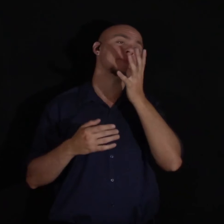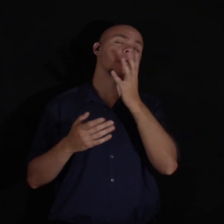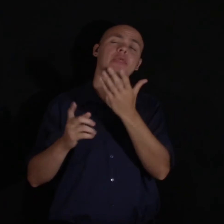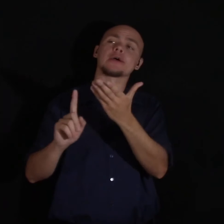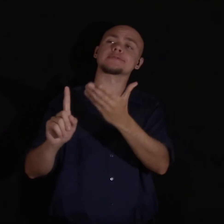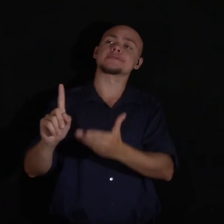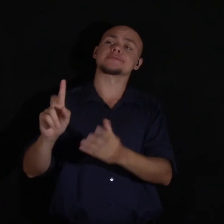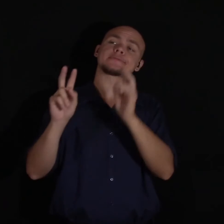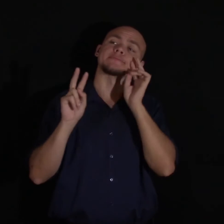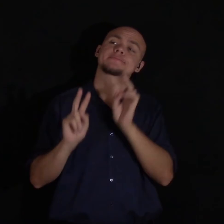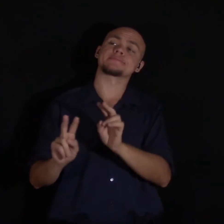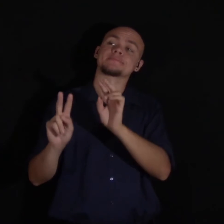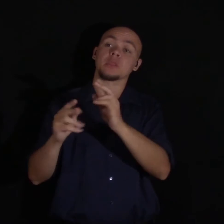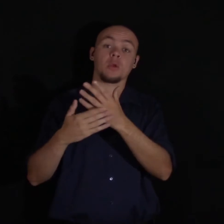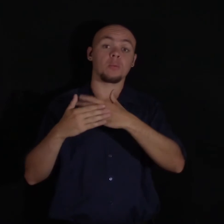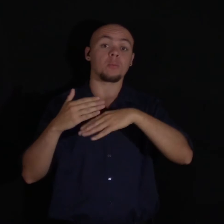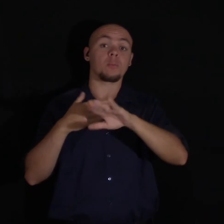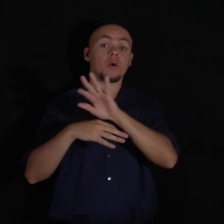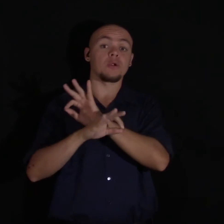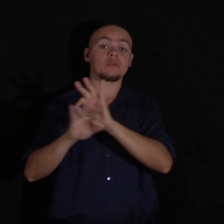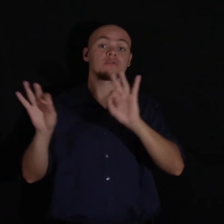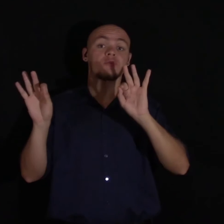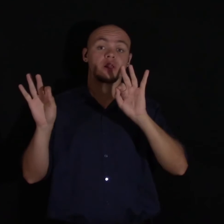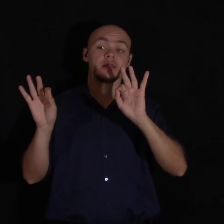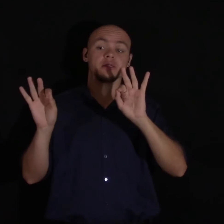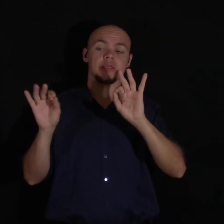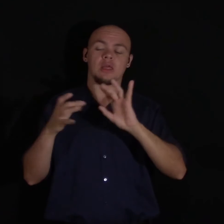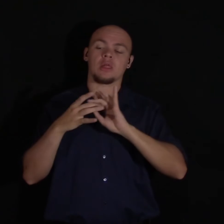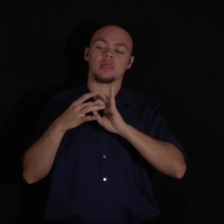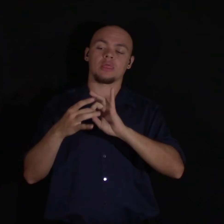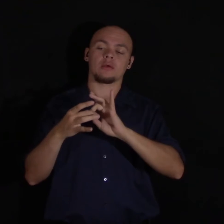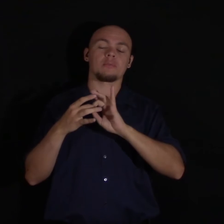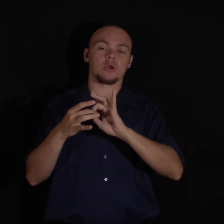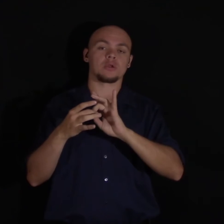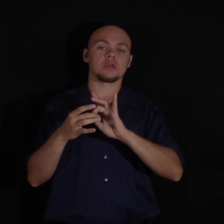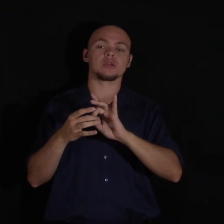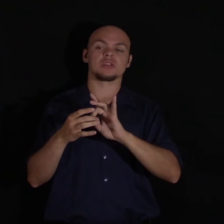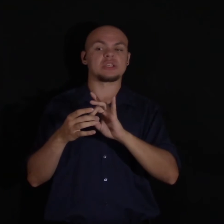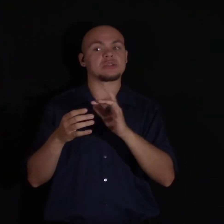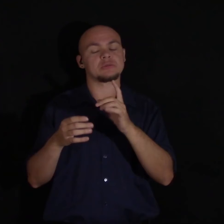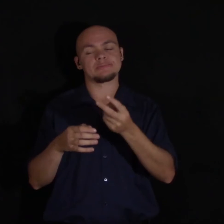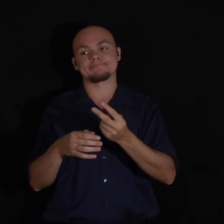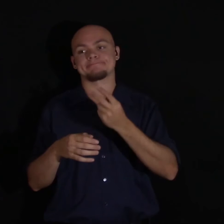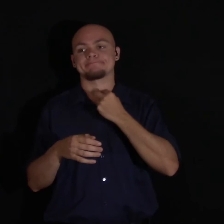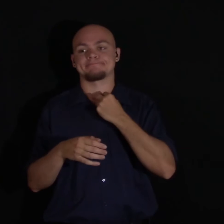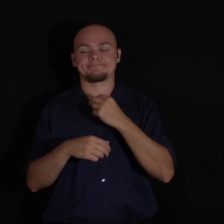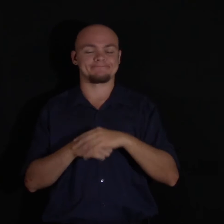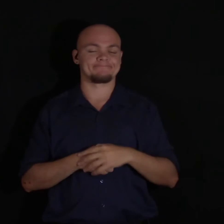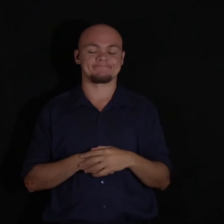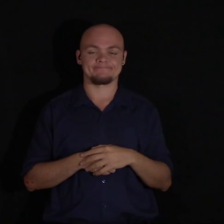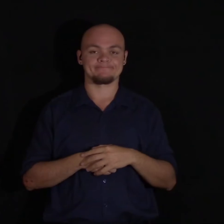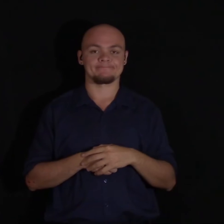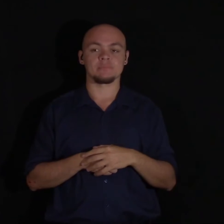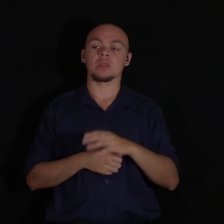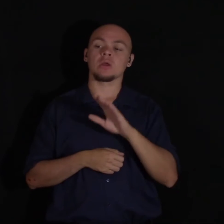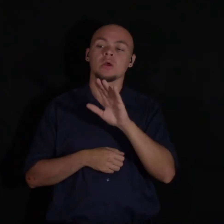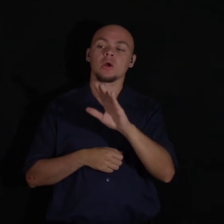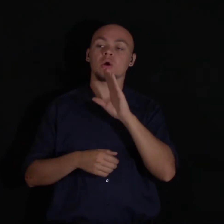who, born in freedom, spurned the bondage to which she was now reduced. She instructed her daughter in the tenets of